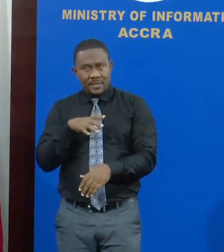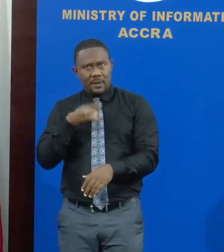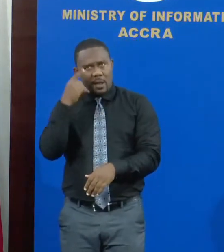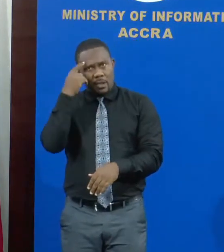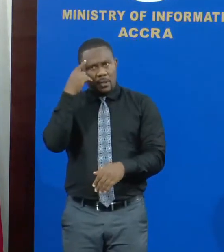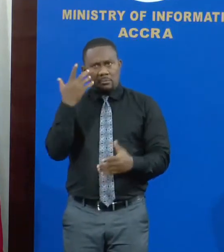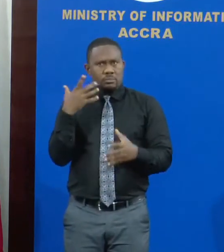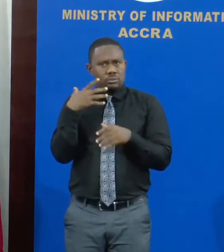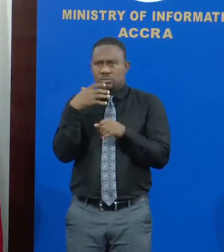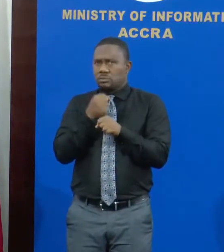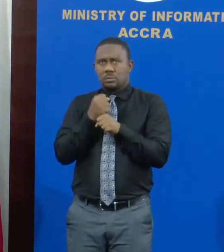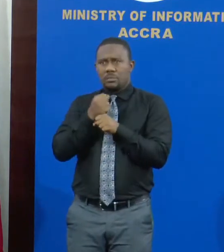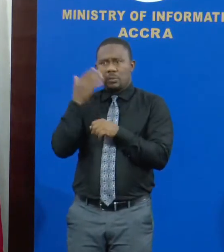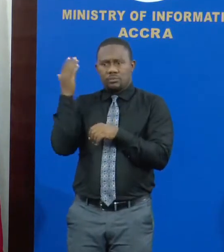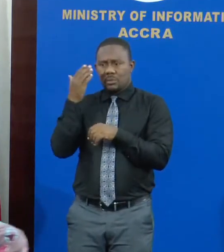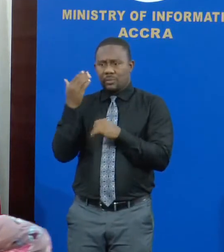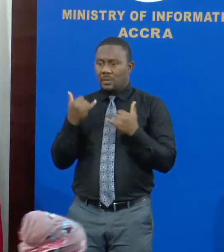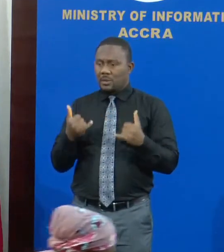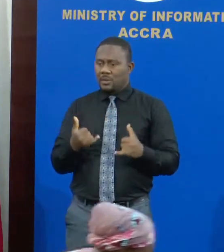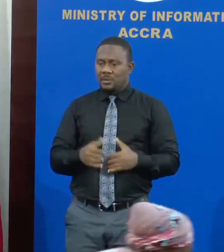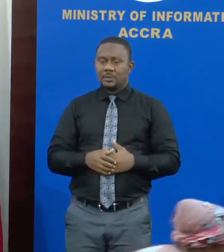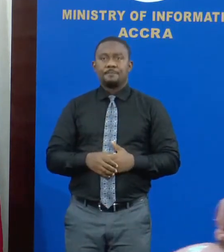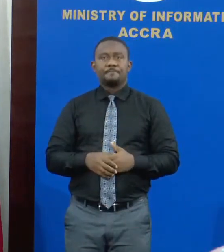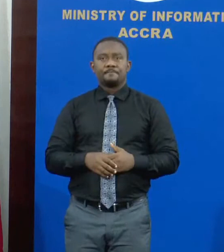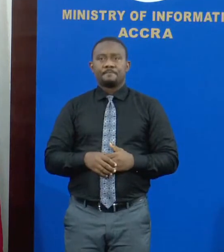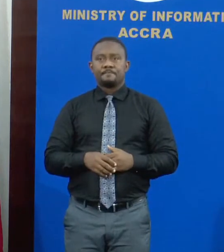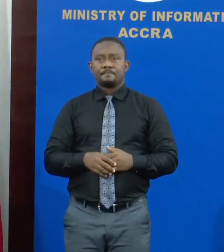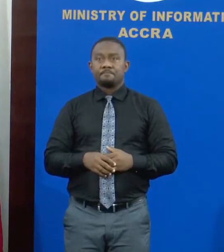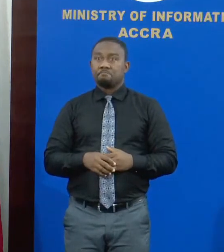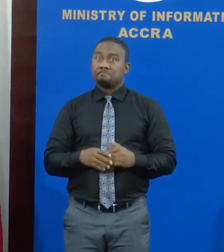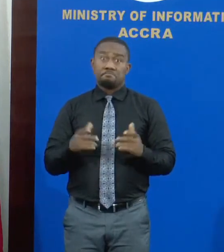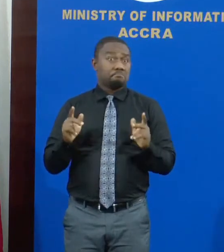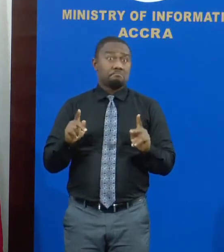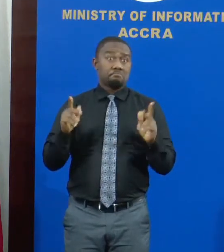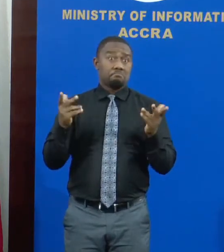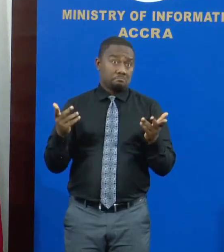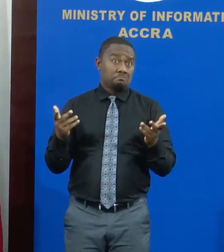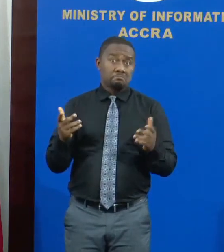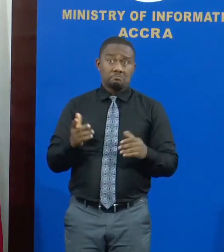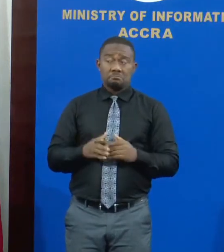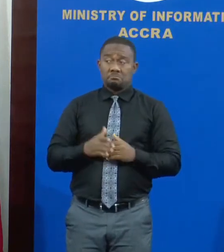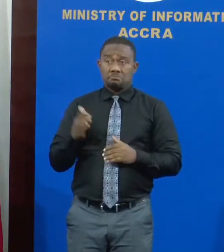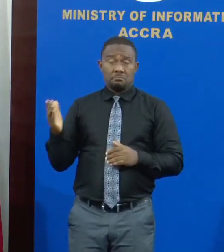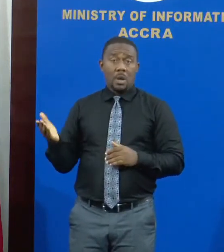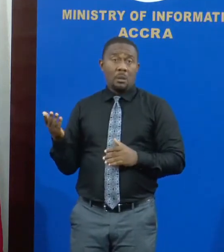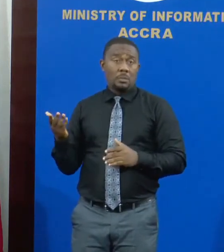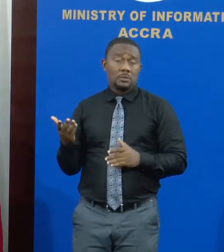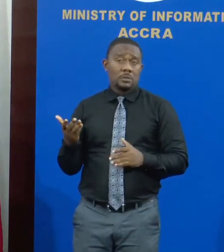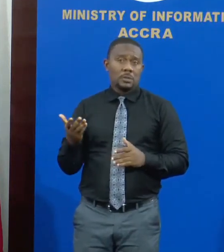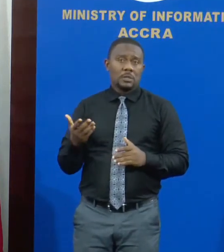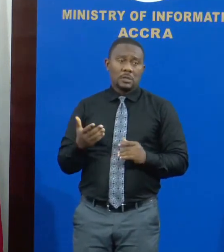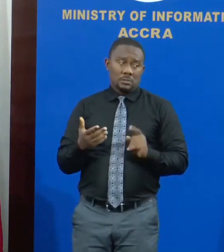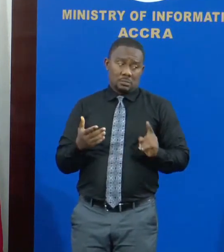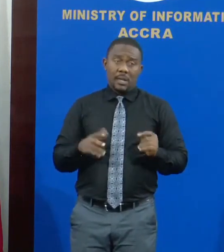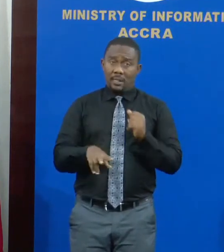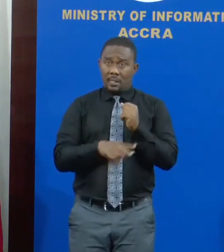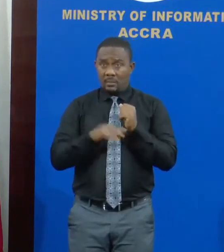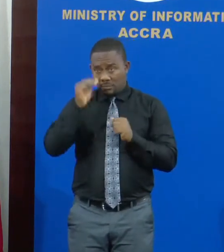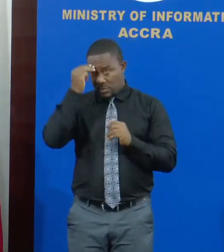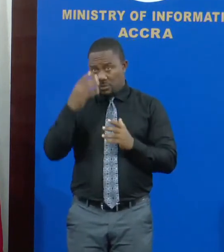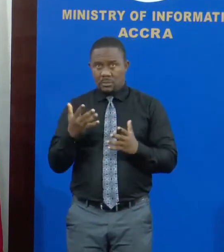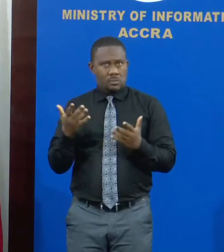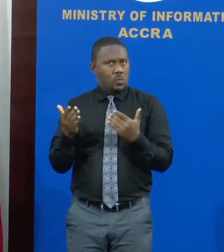my brief remarks for now, and with the permission of the Honorable Minister and his deputy, we'll be